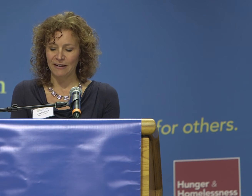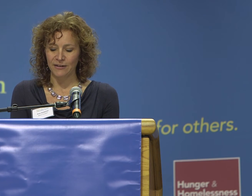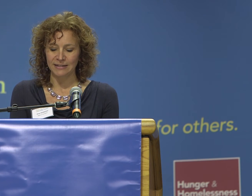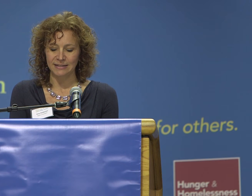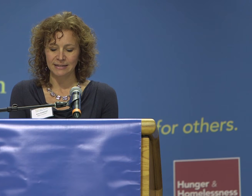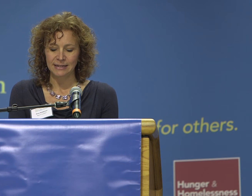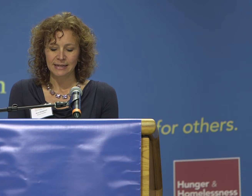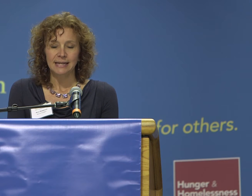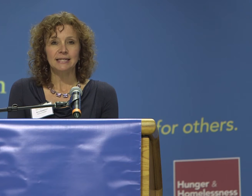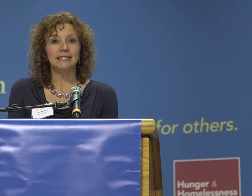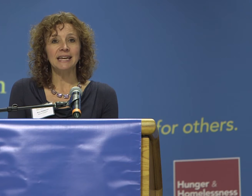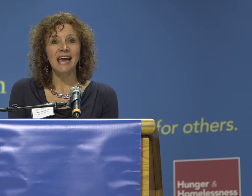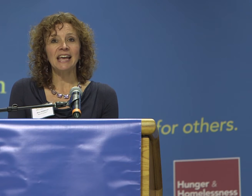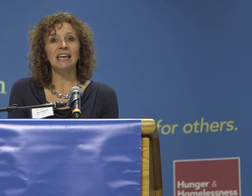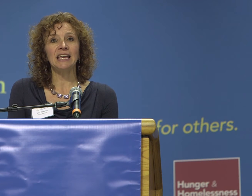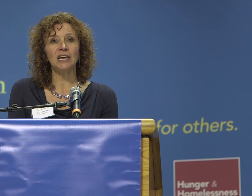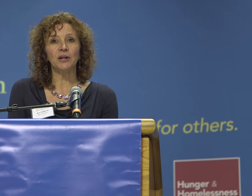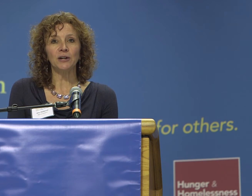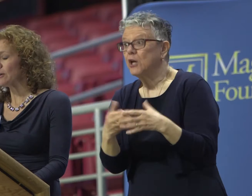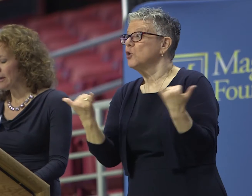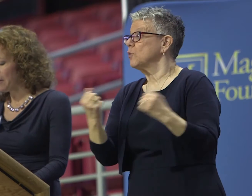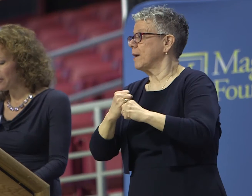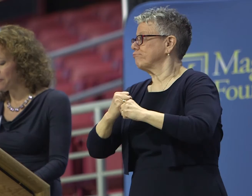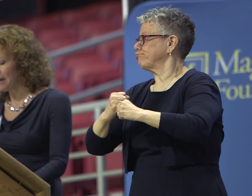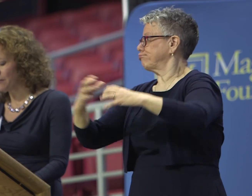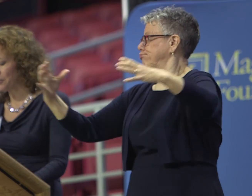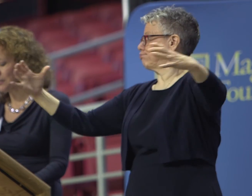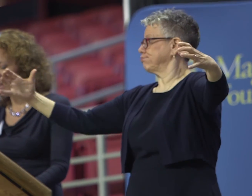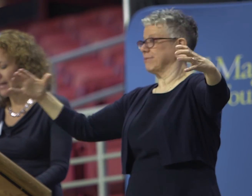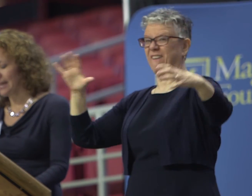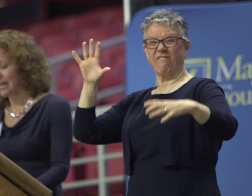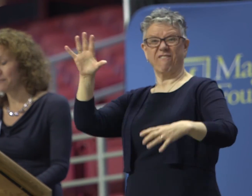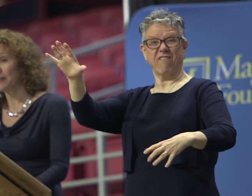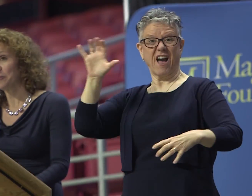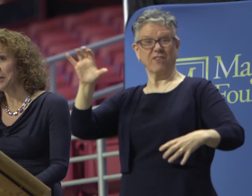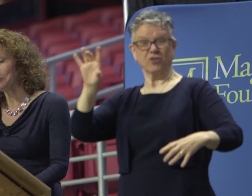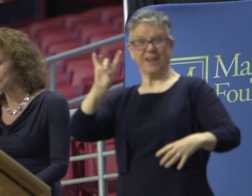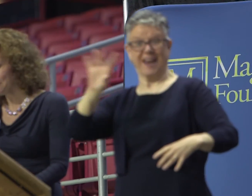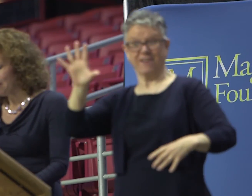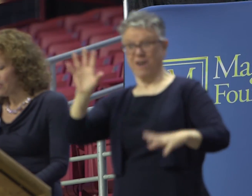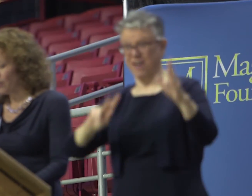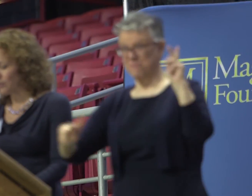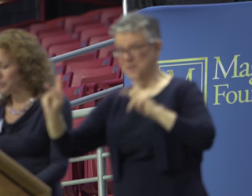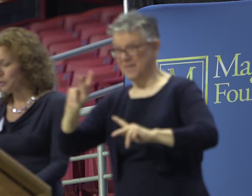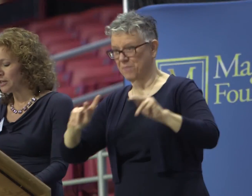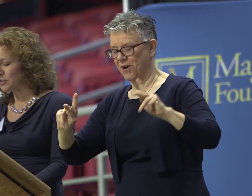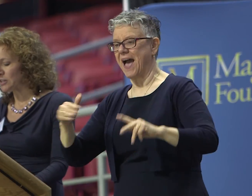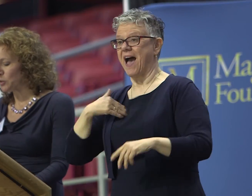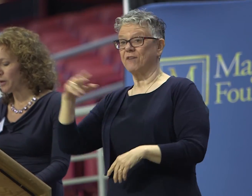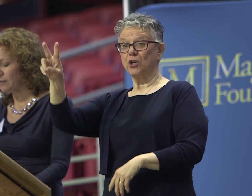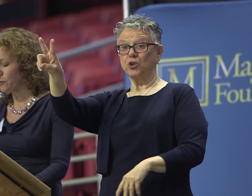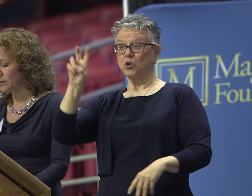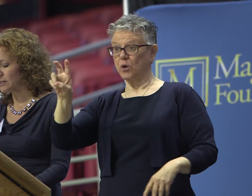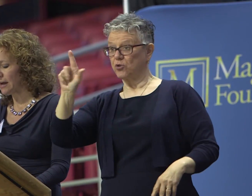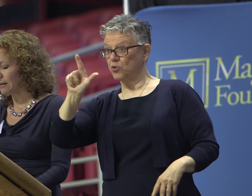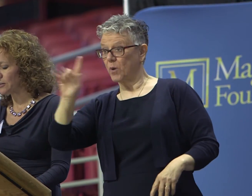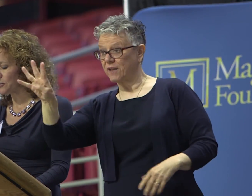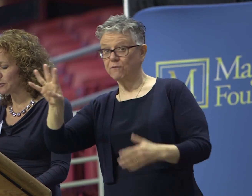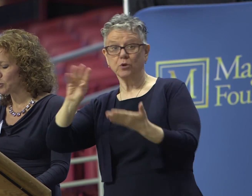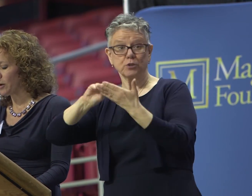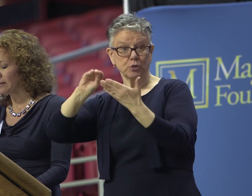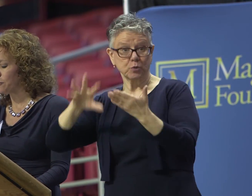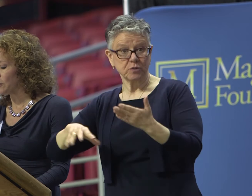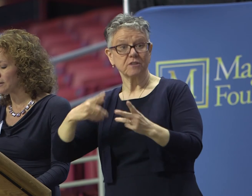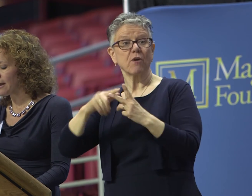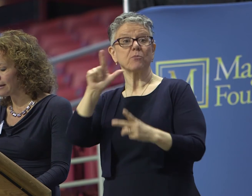celebratory breakfast. Today, here, among the 585 people, there are 224 scholars